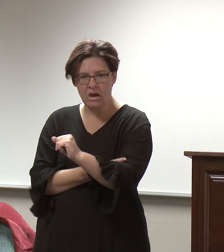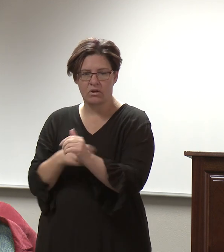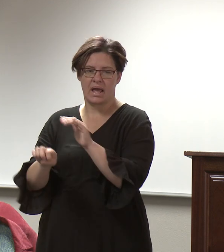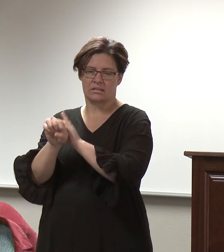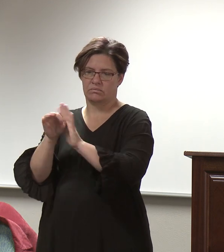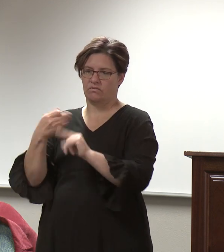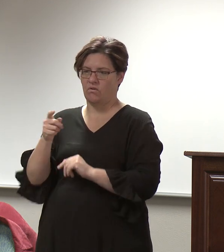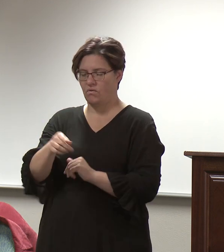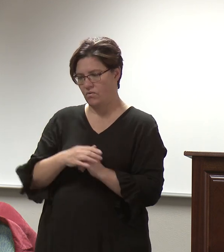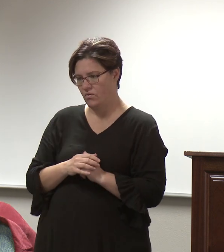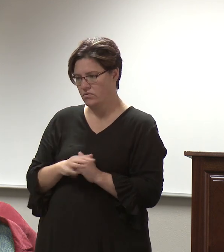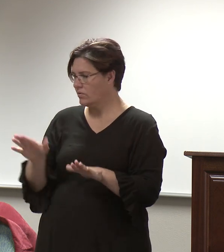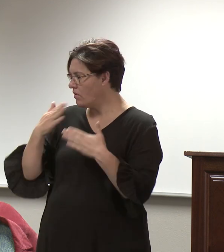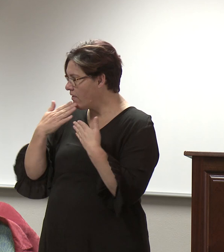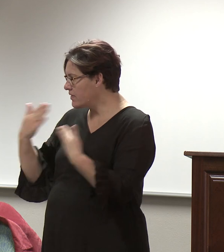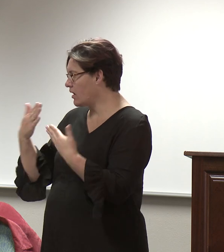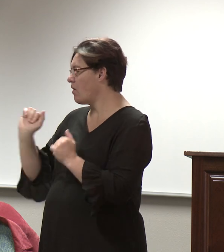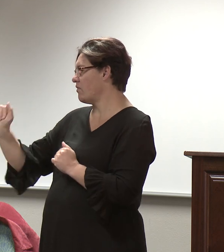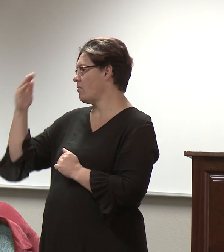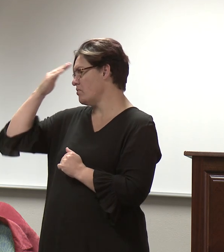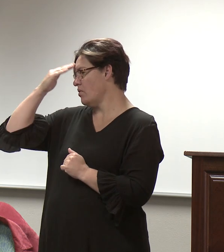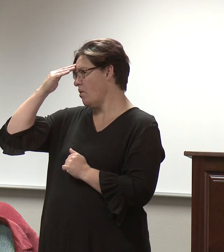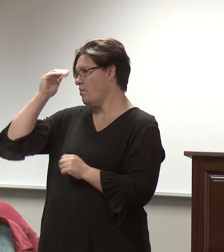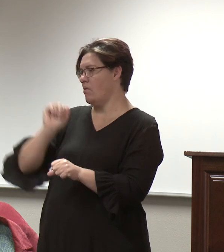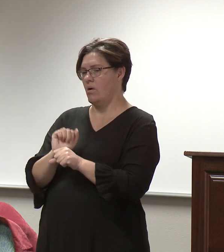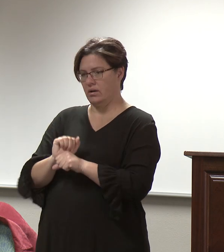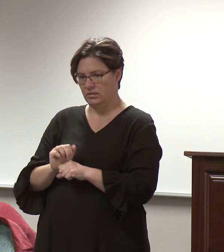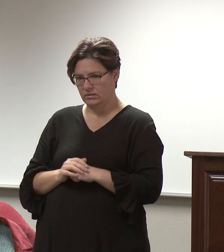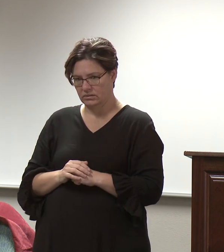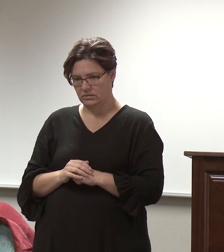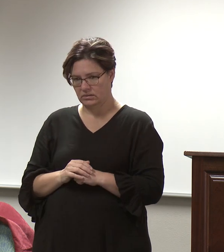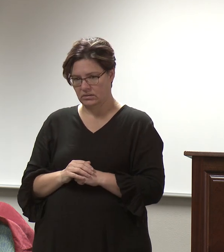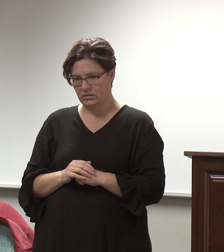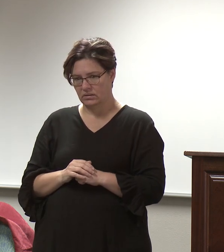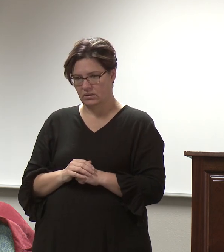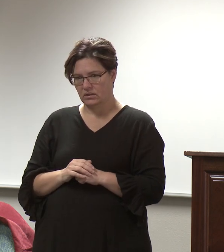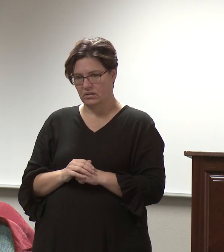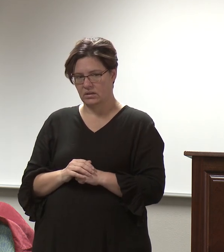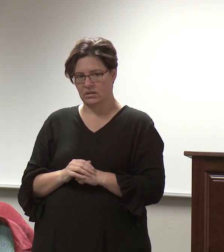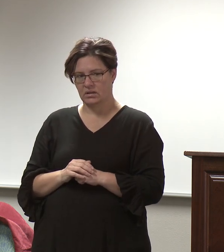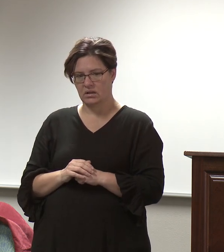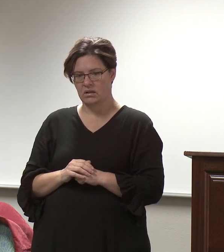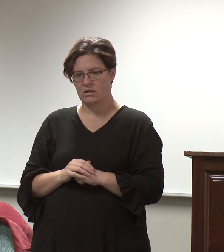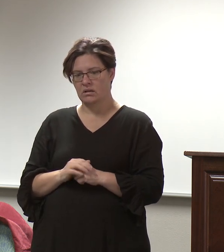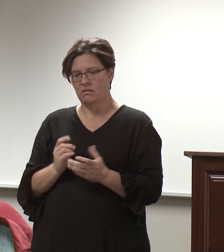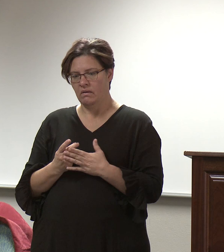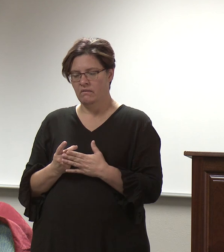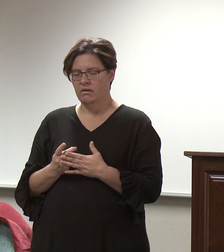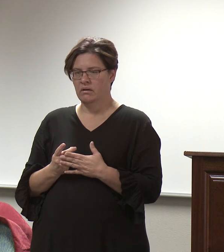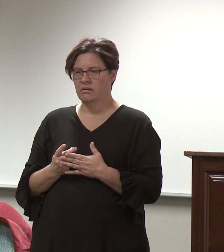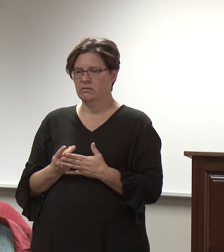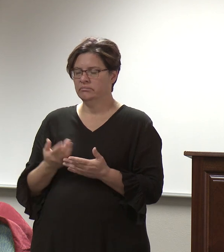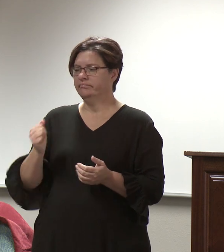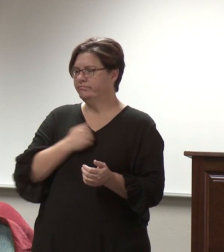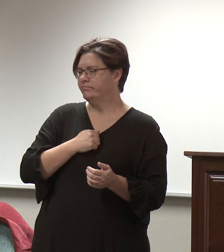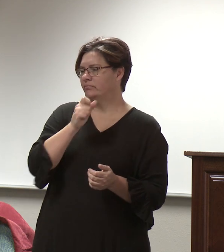that, and I really thank you for, you know, my work. People sometimes only know my work from the epistemology of sound